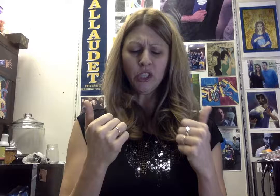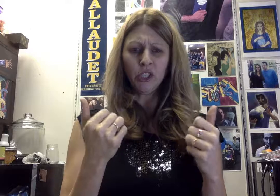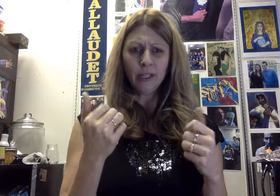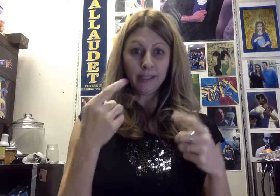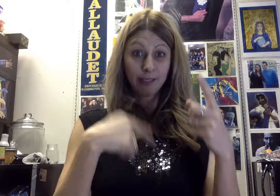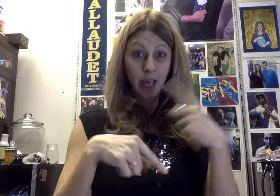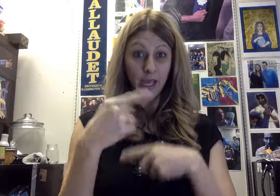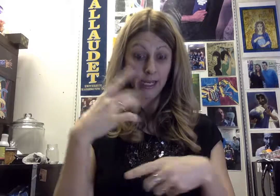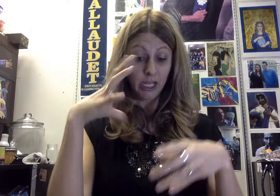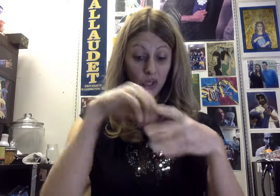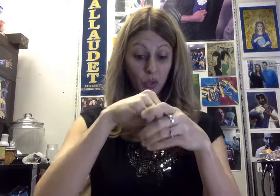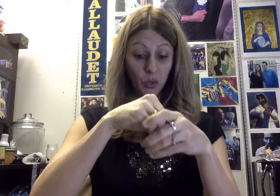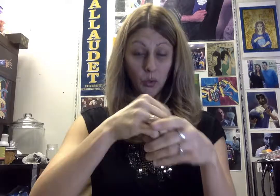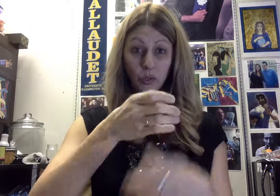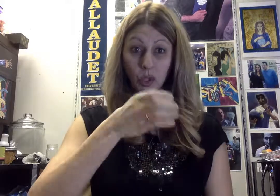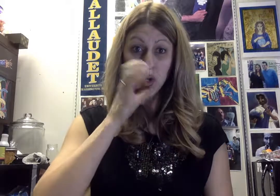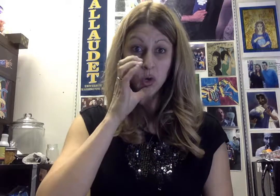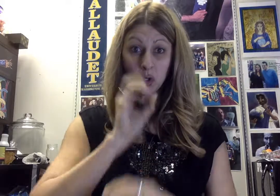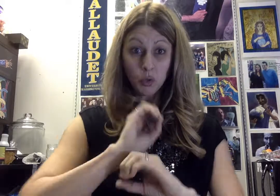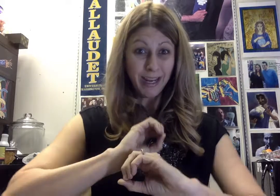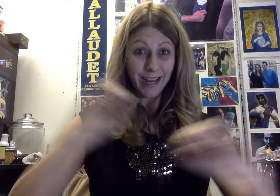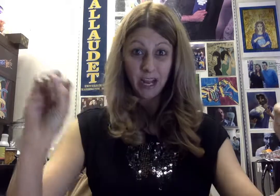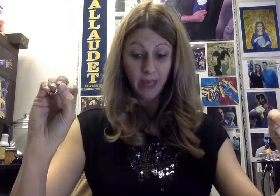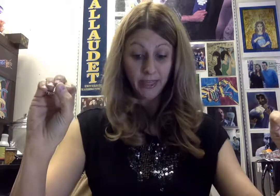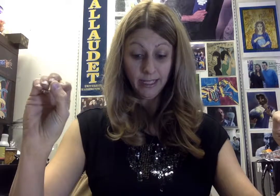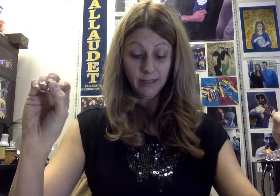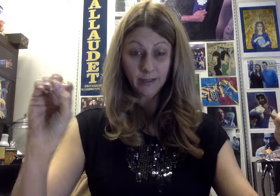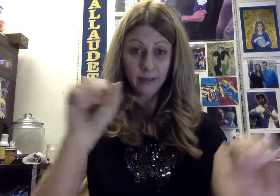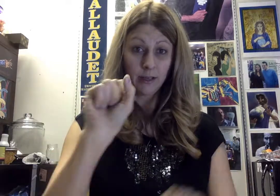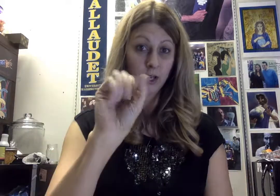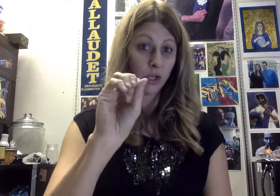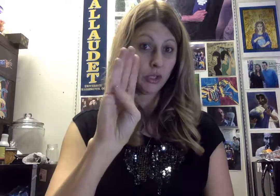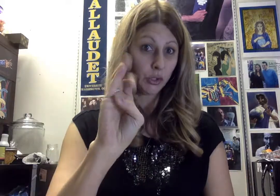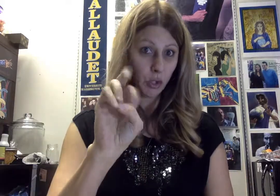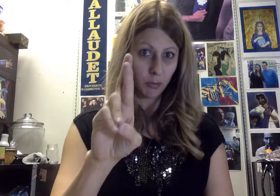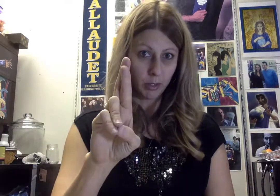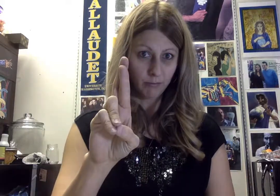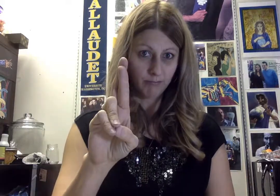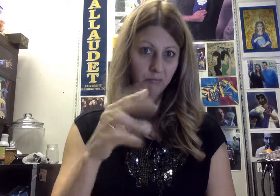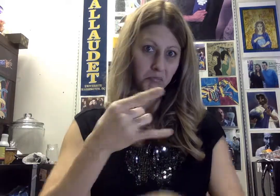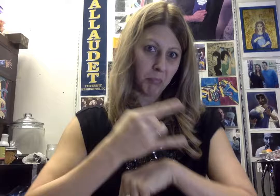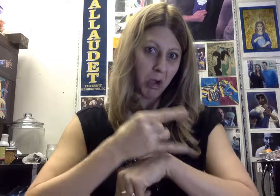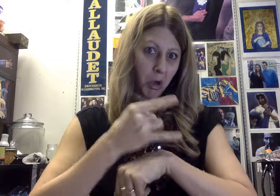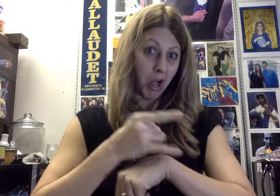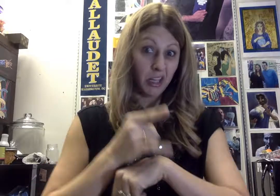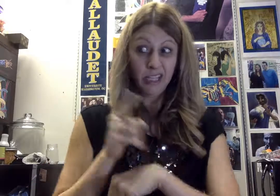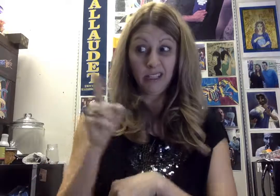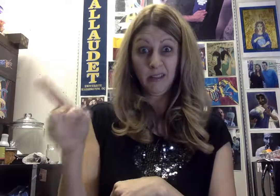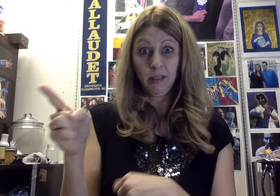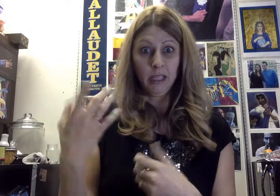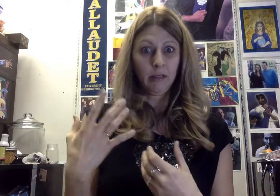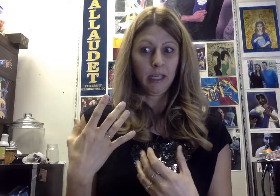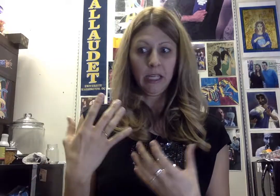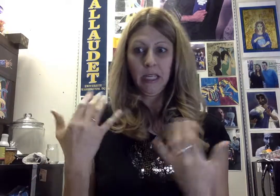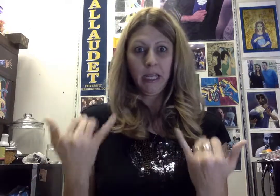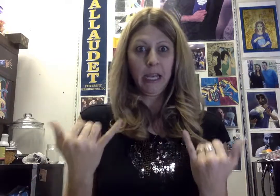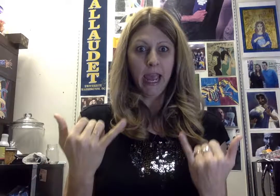Which sign includes drink nothing, sober? Alcoholic, he